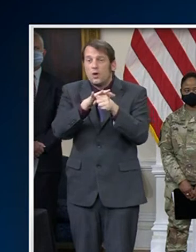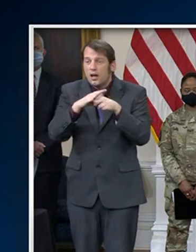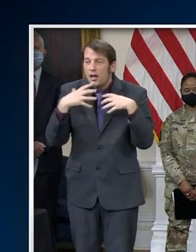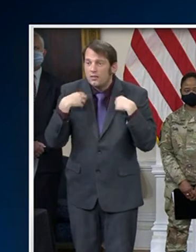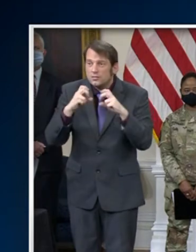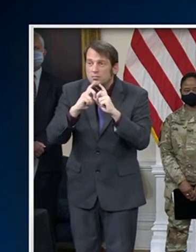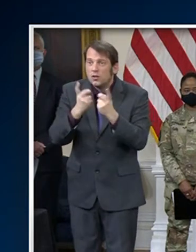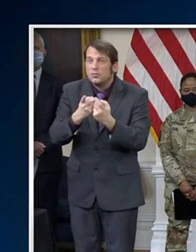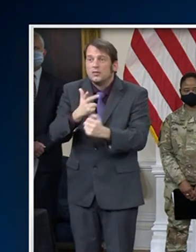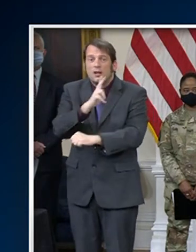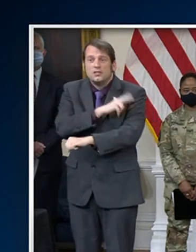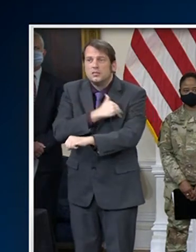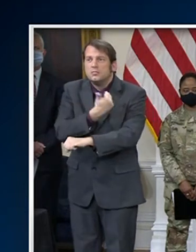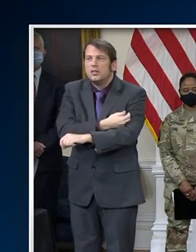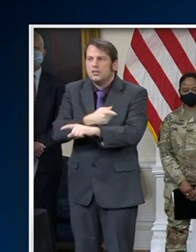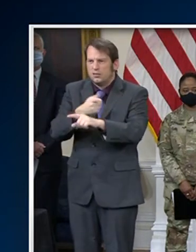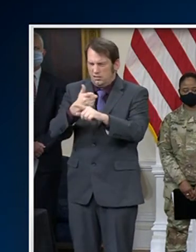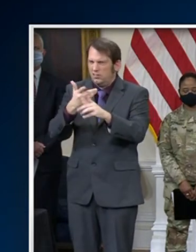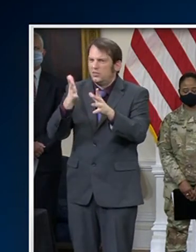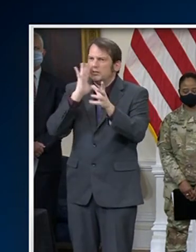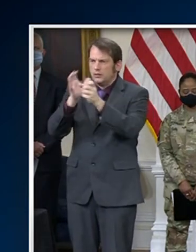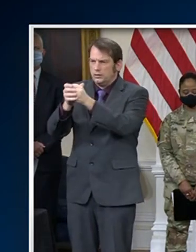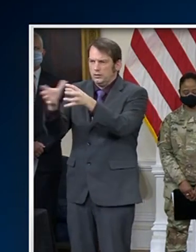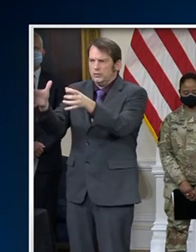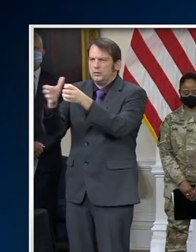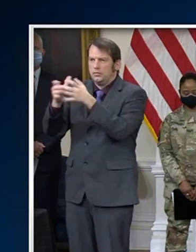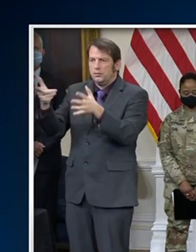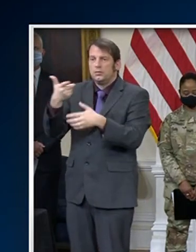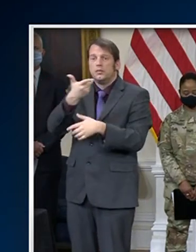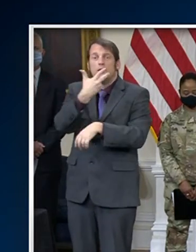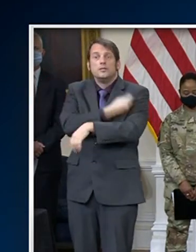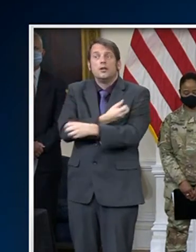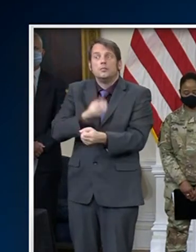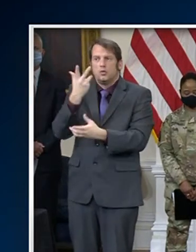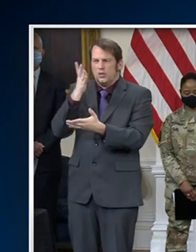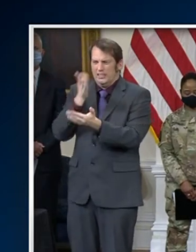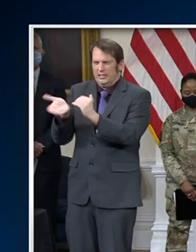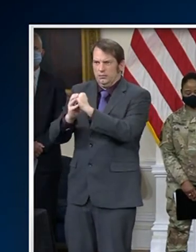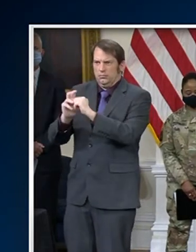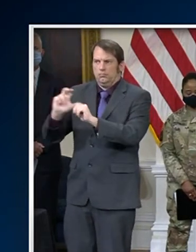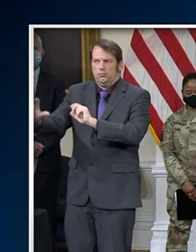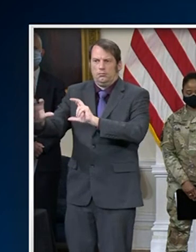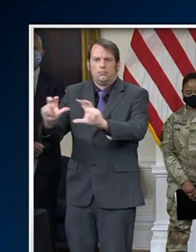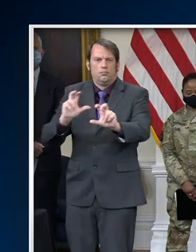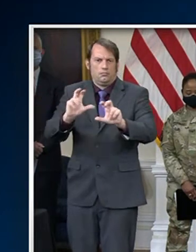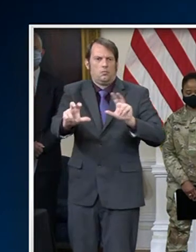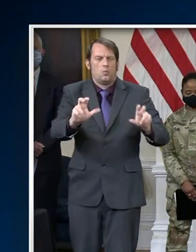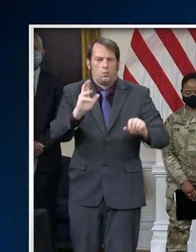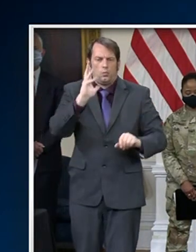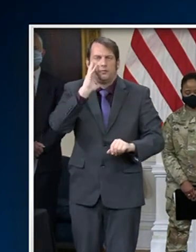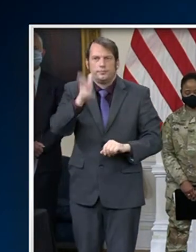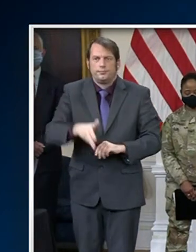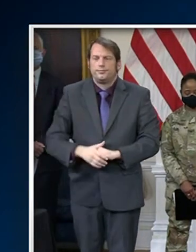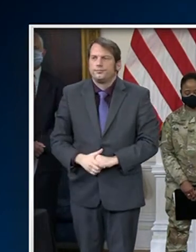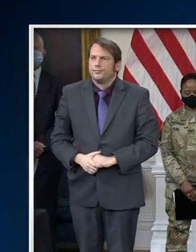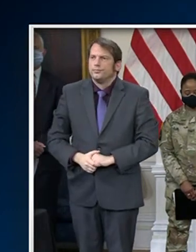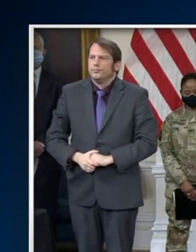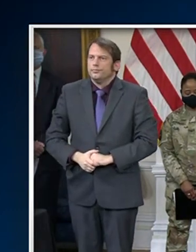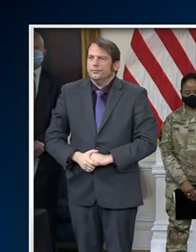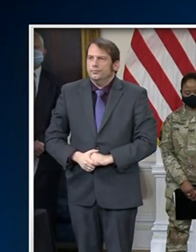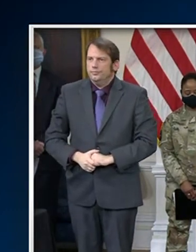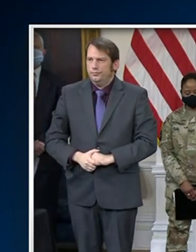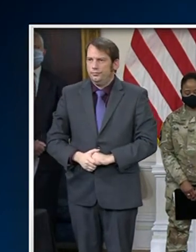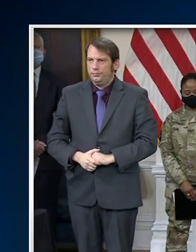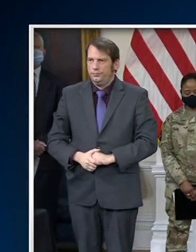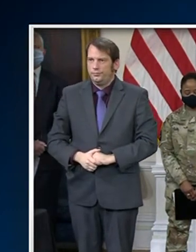and others, as the vaccine supply increases. And those allocations will be